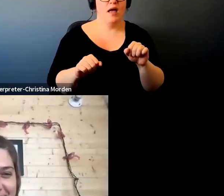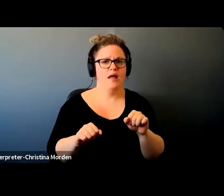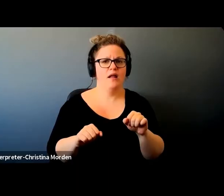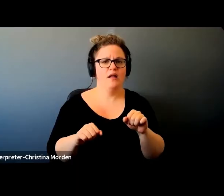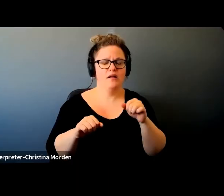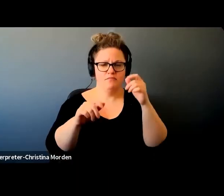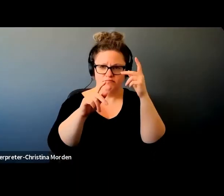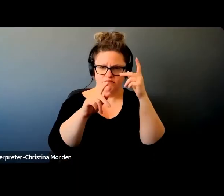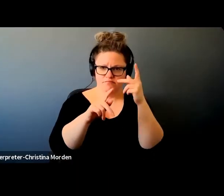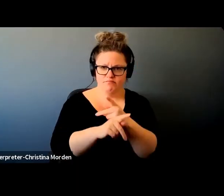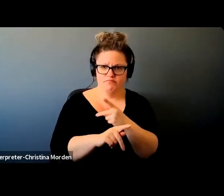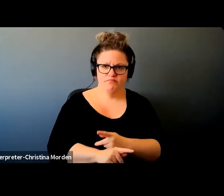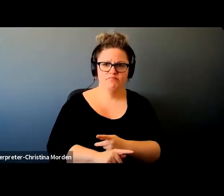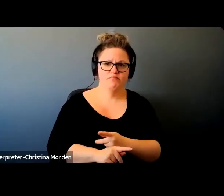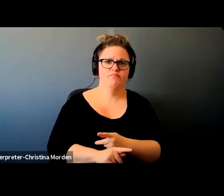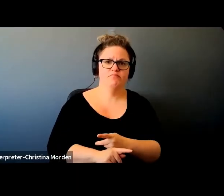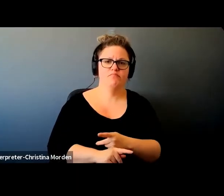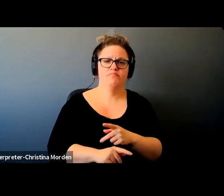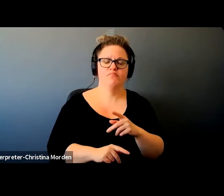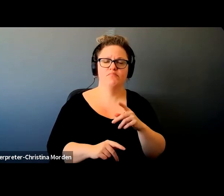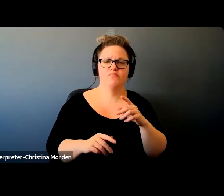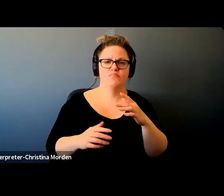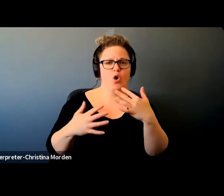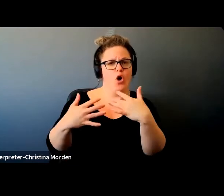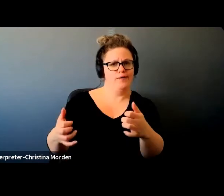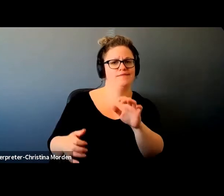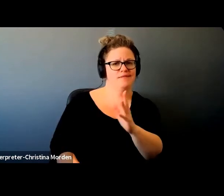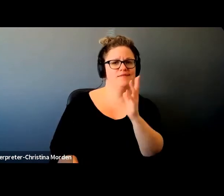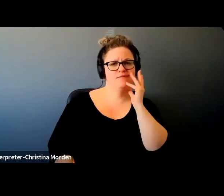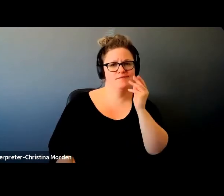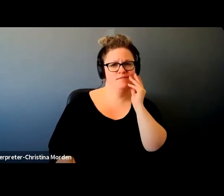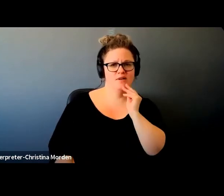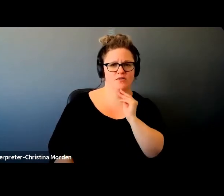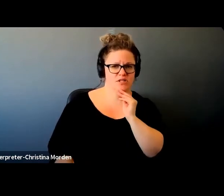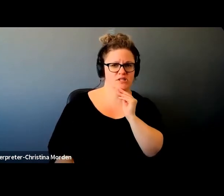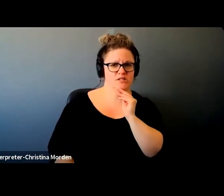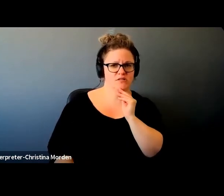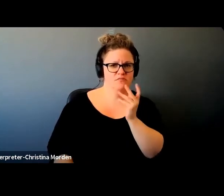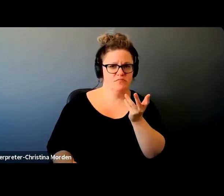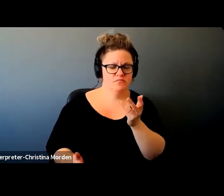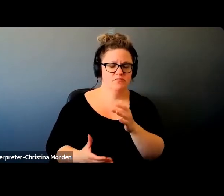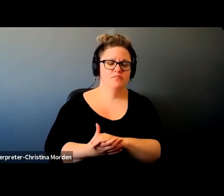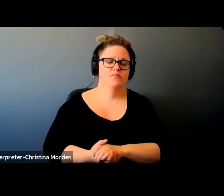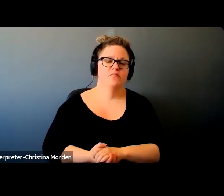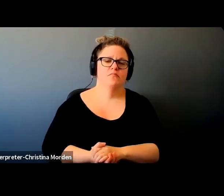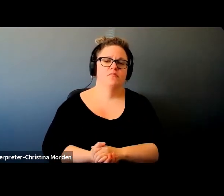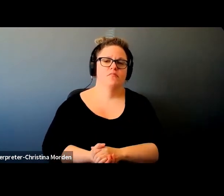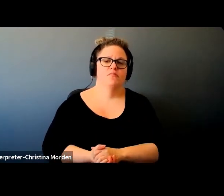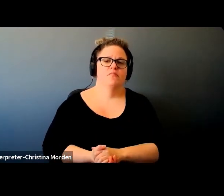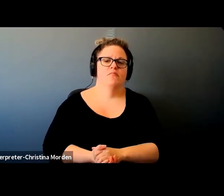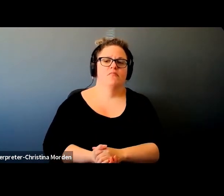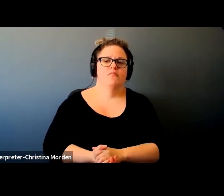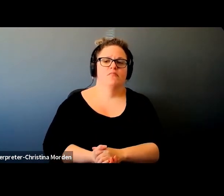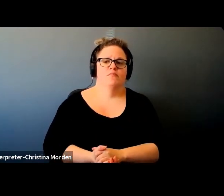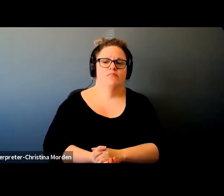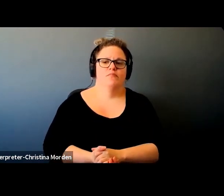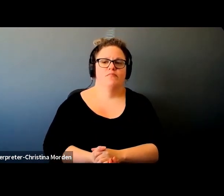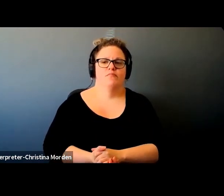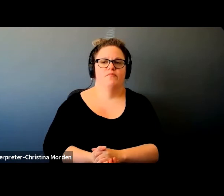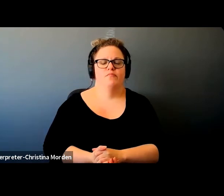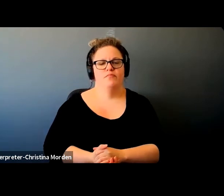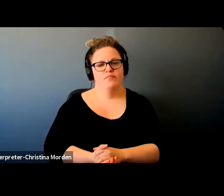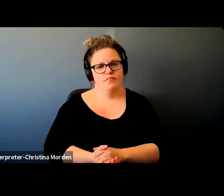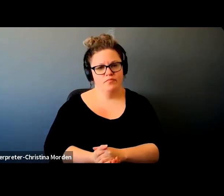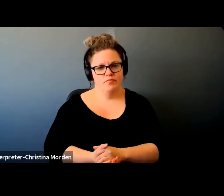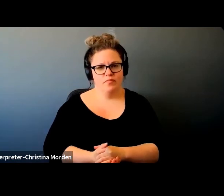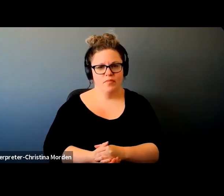then create to that. And I always think that having